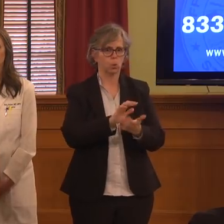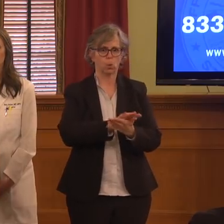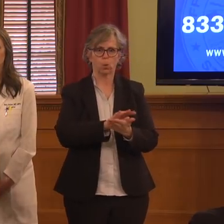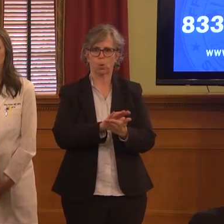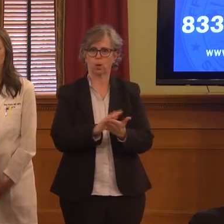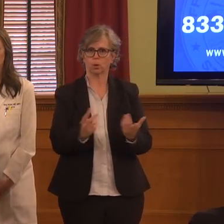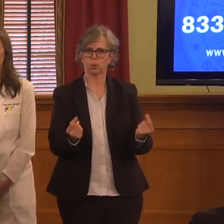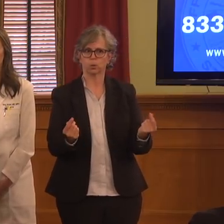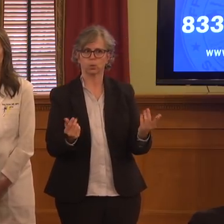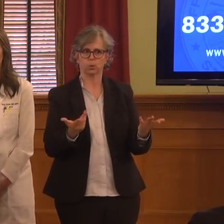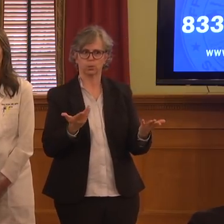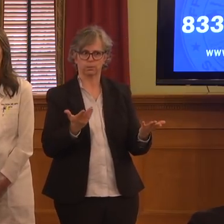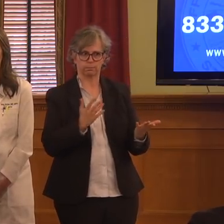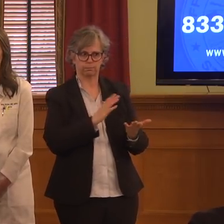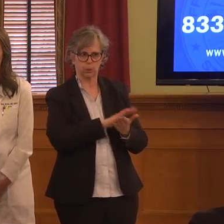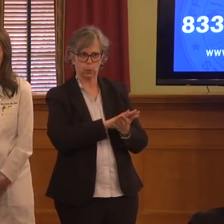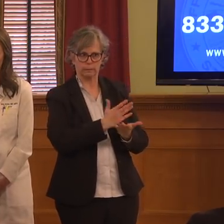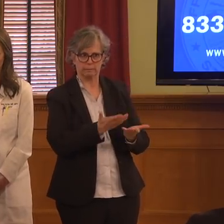From what we can tell,